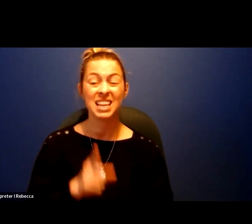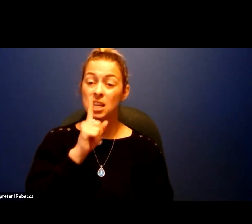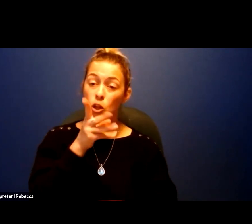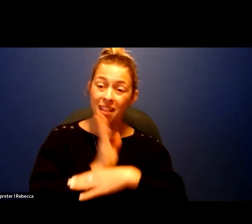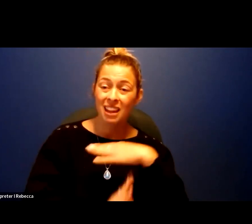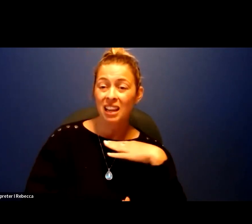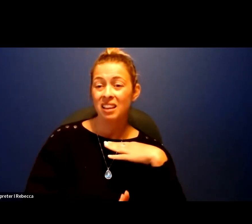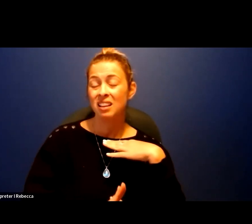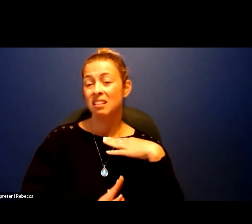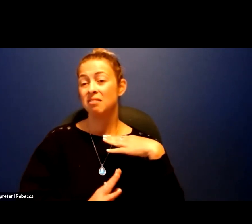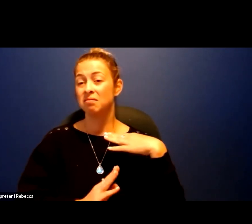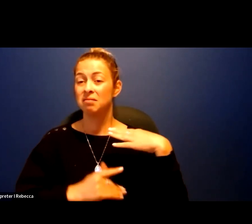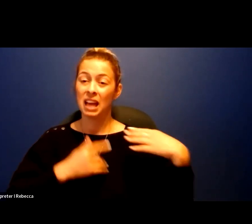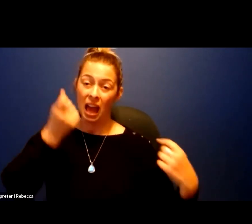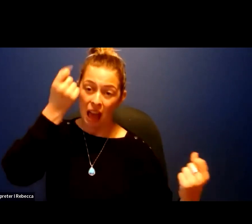empathy.